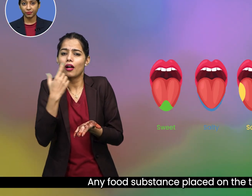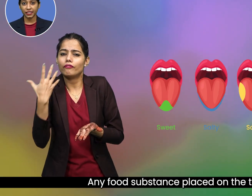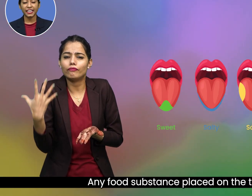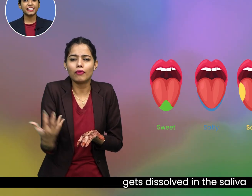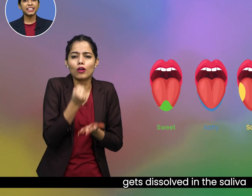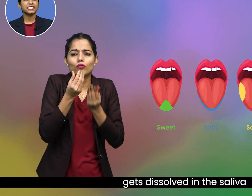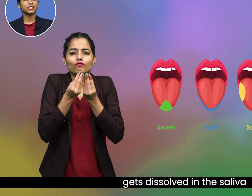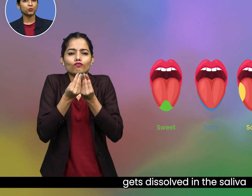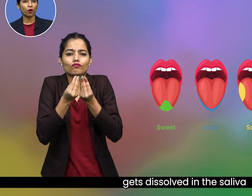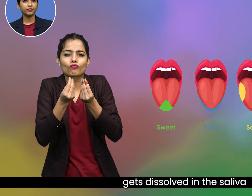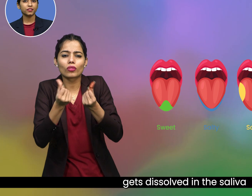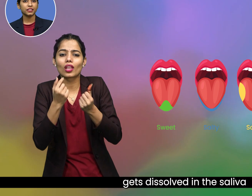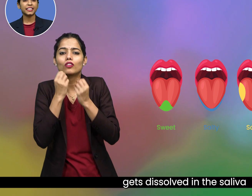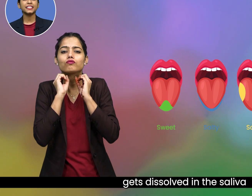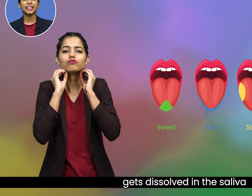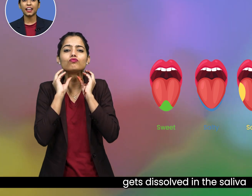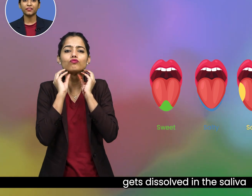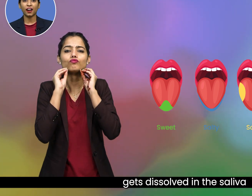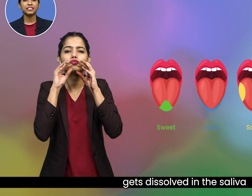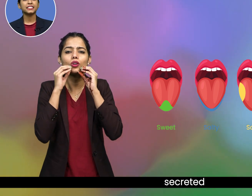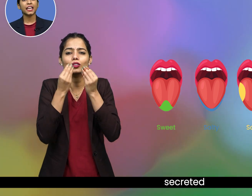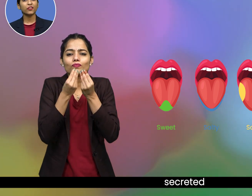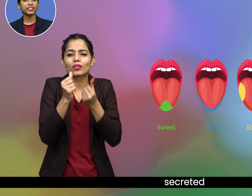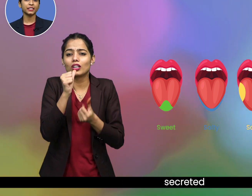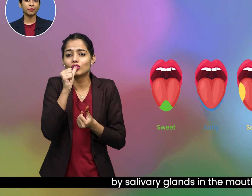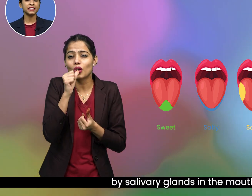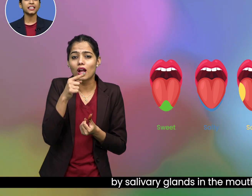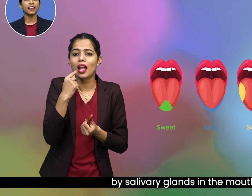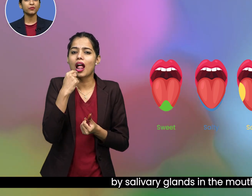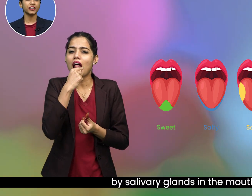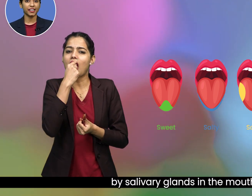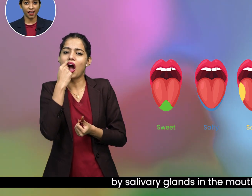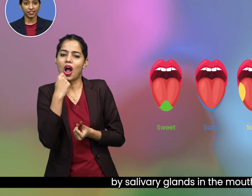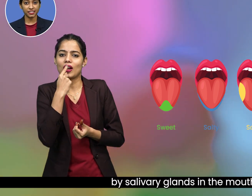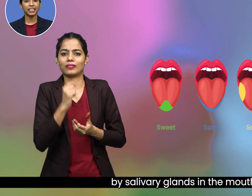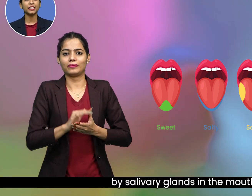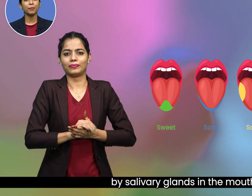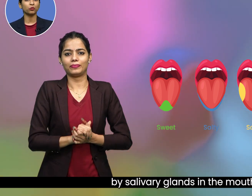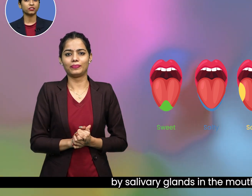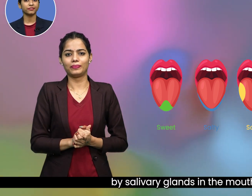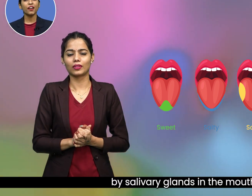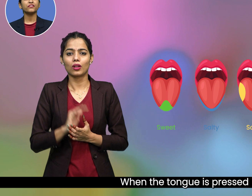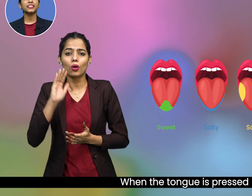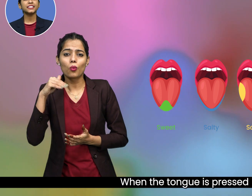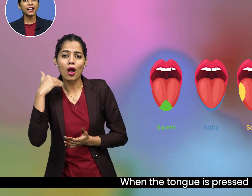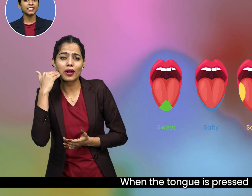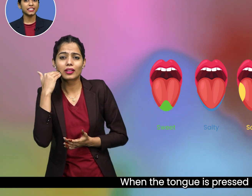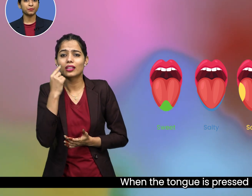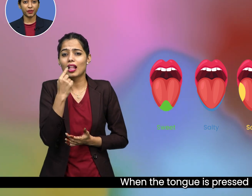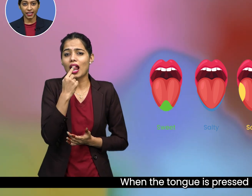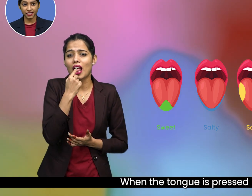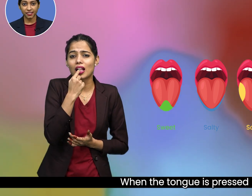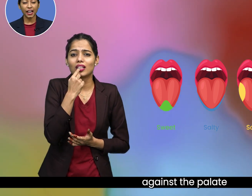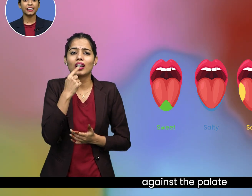tongue gets dissolved in the saliva secreted by salivary glands in the mouth. When the tongue